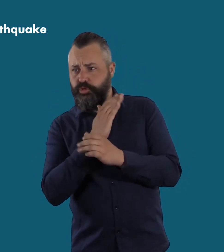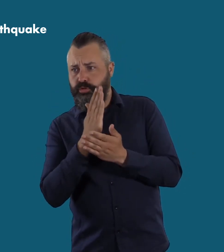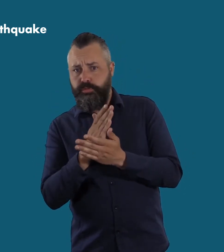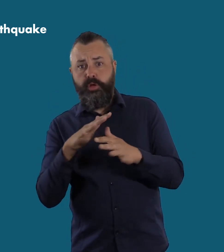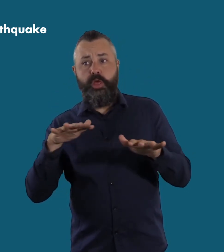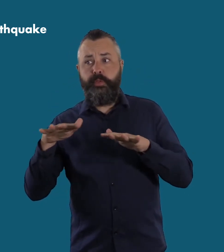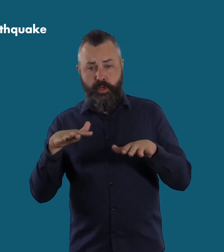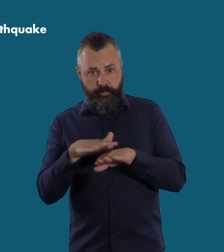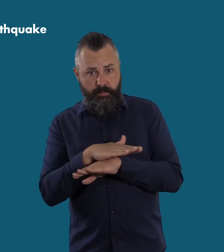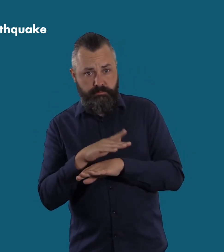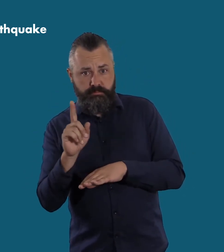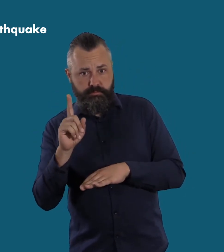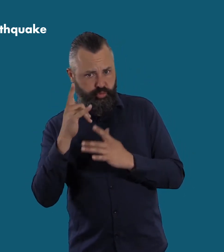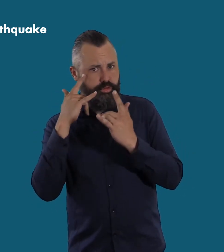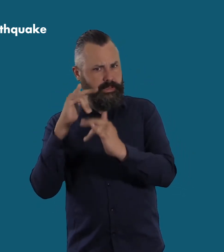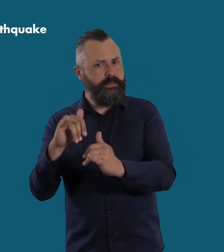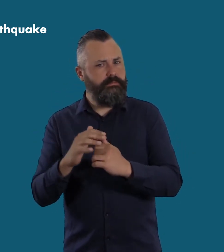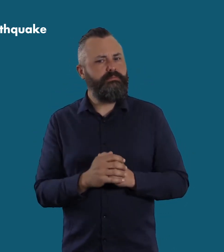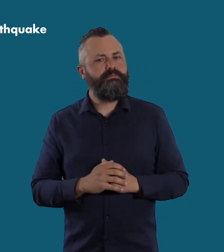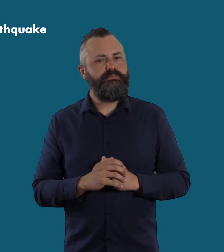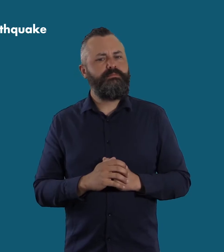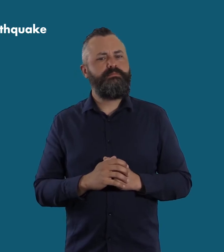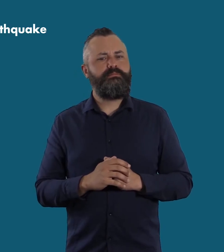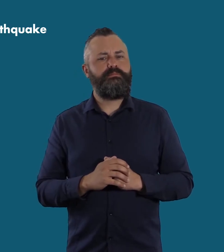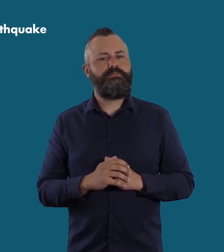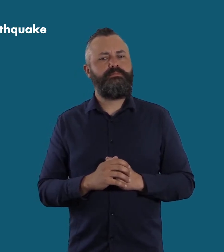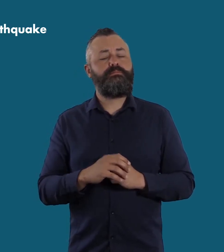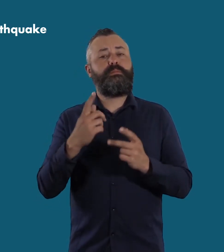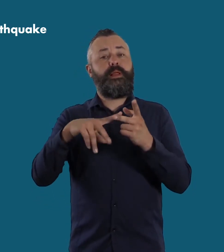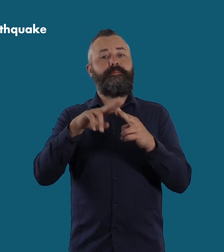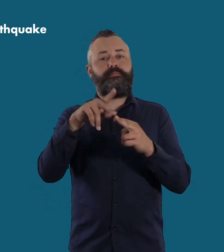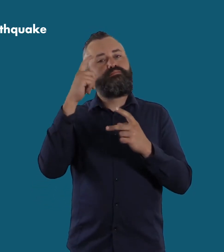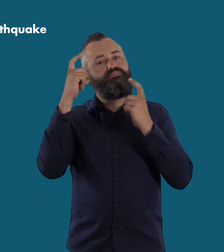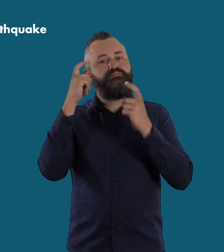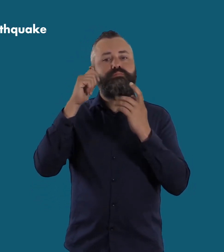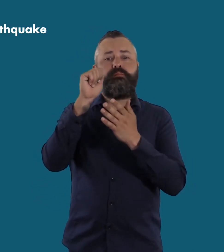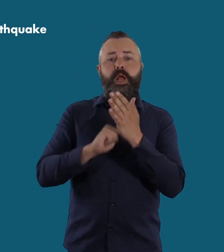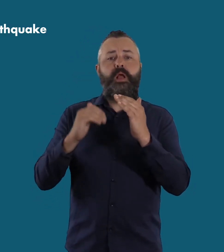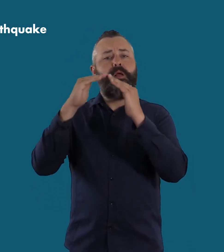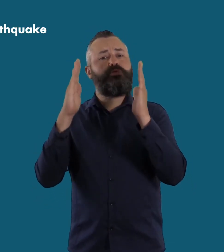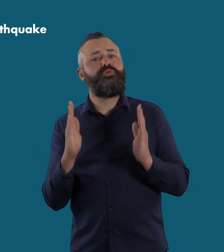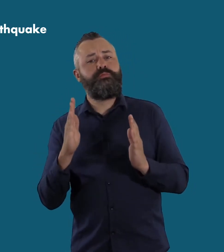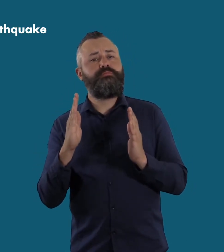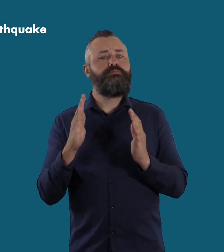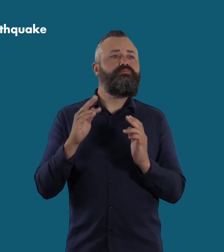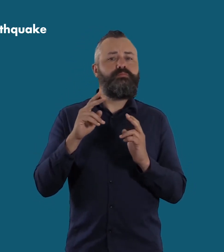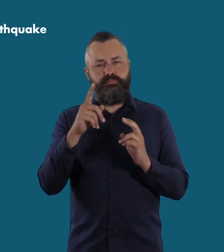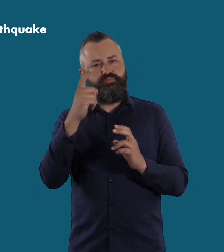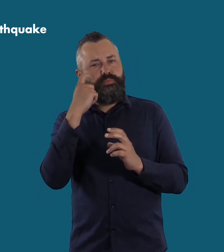and that you are fully insured. If buying a house, consider brick veneer as it's more